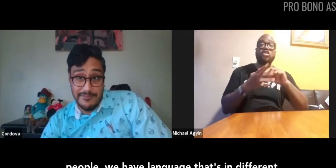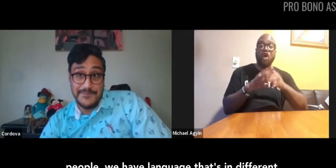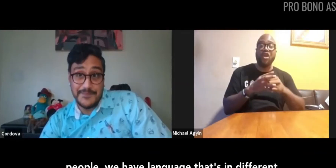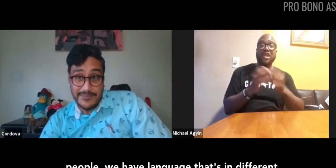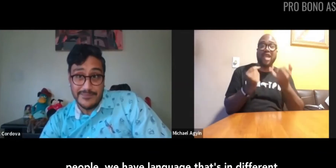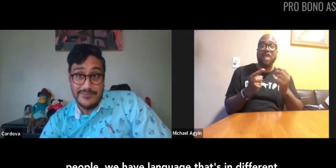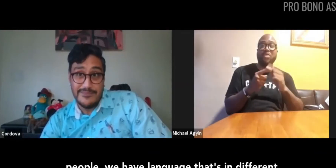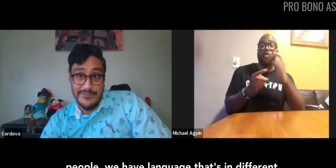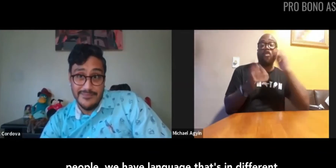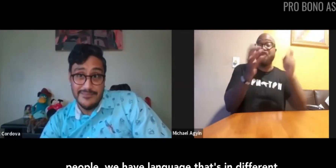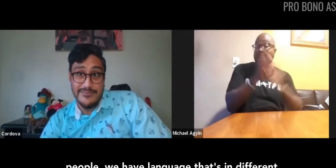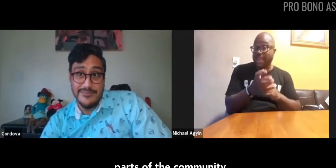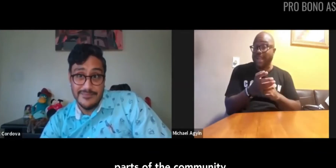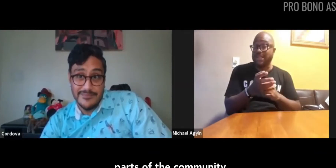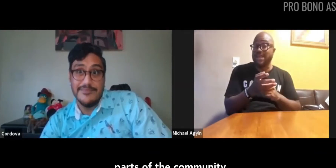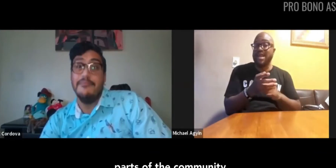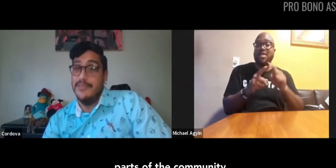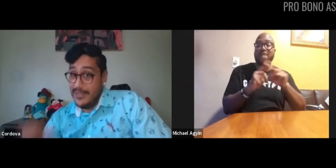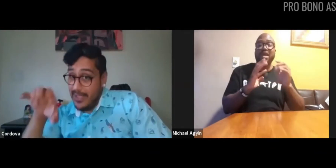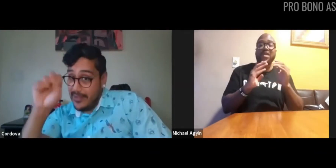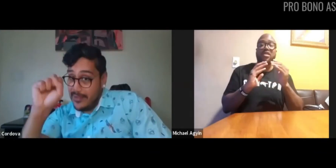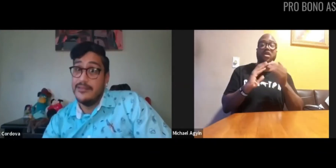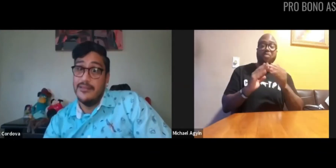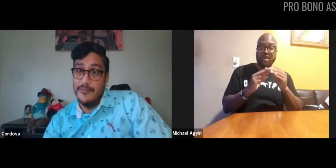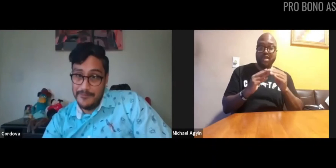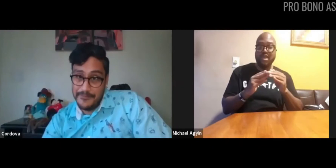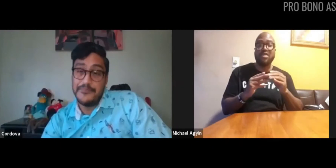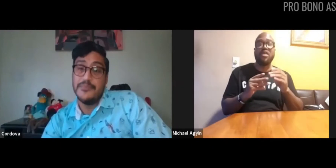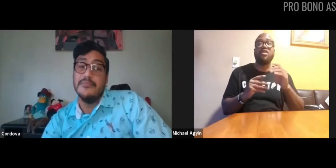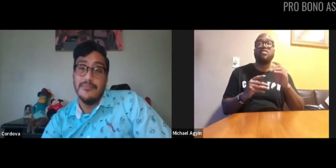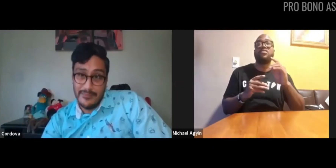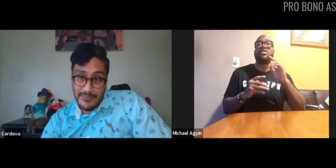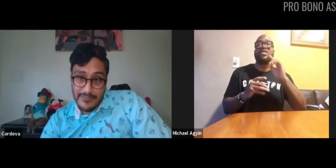that's in different parts of the community.